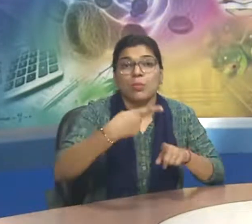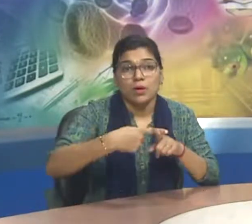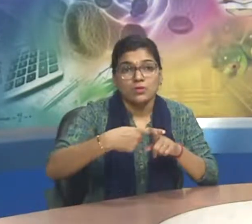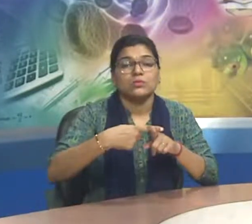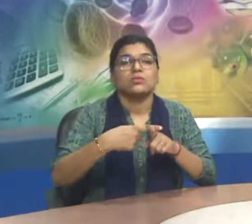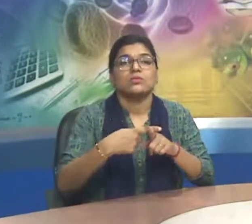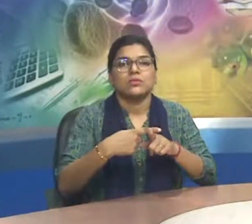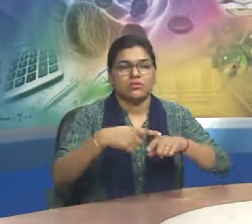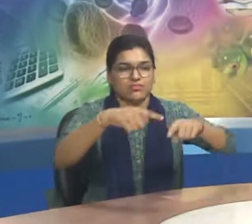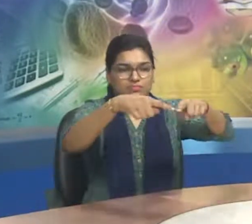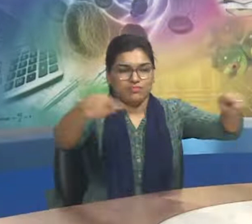and